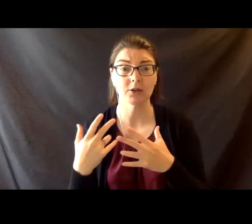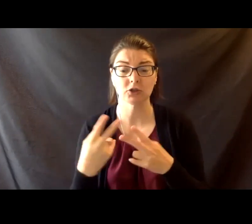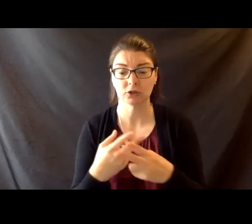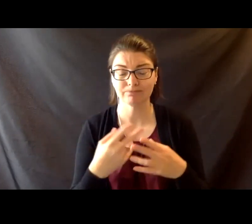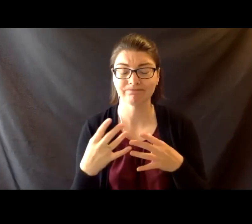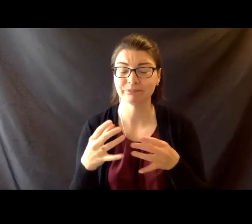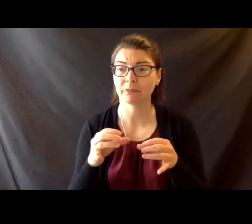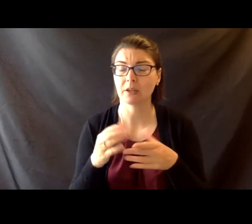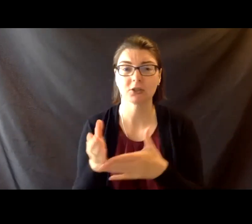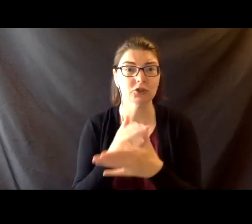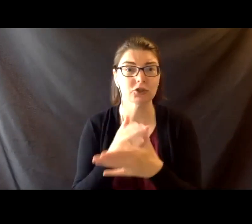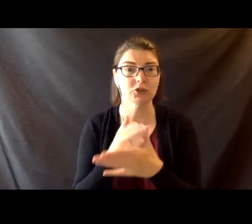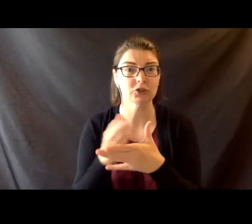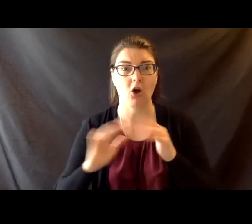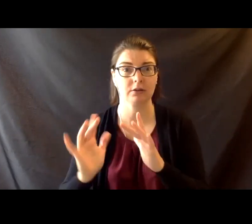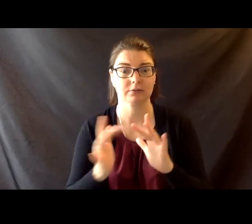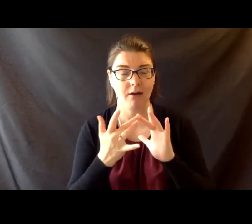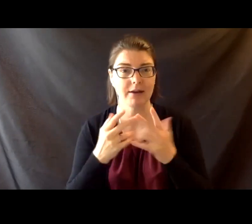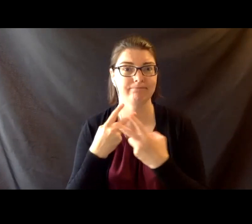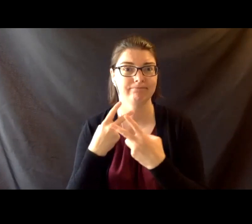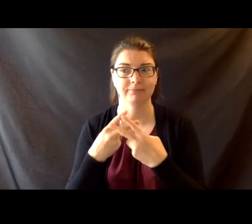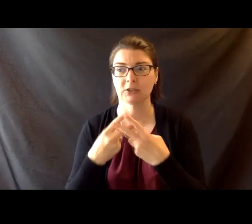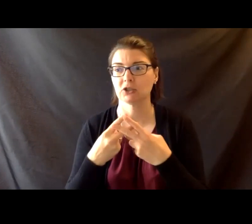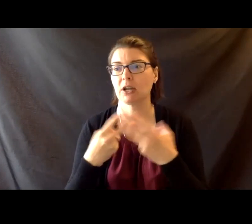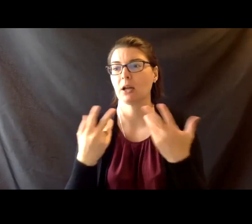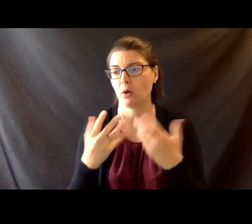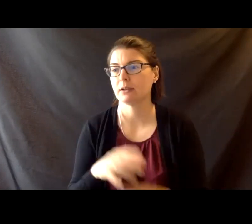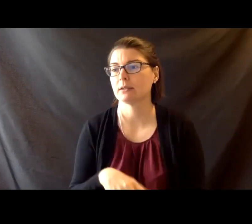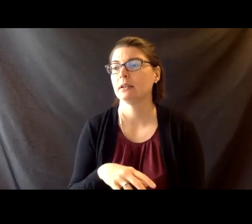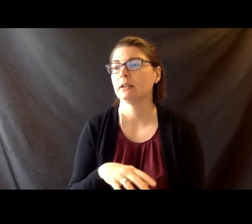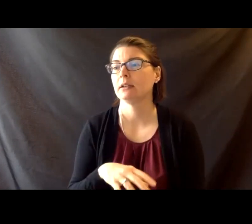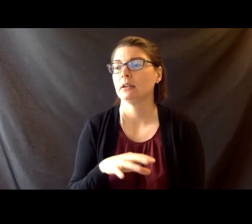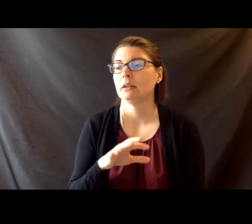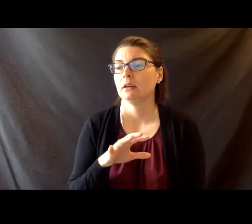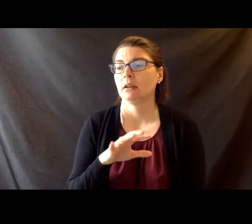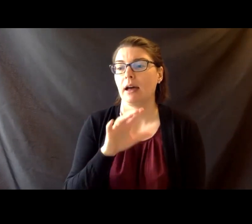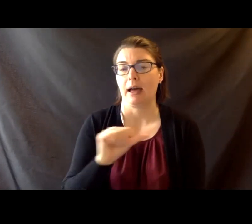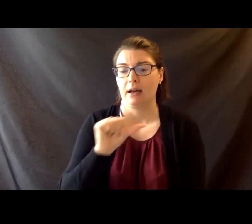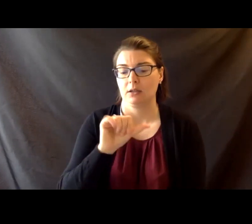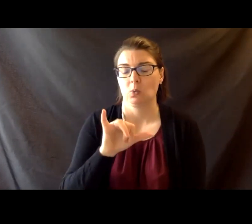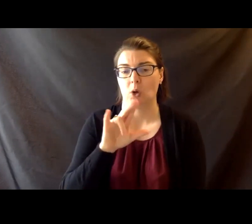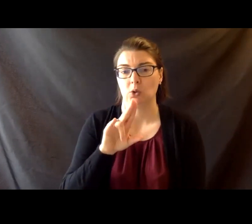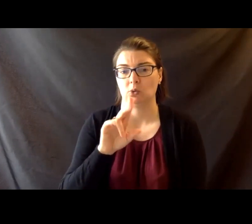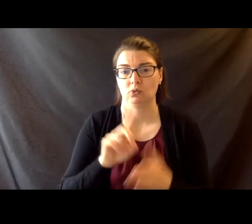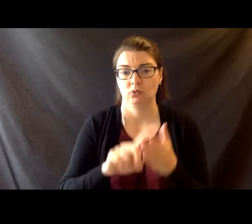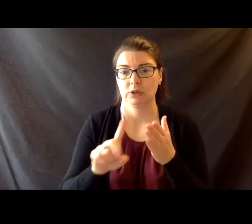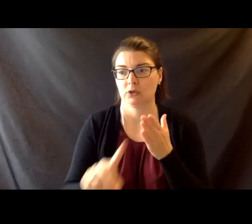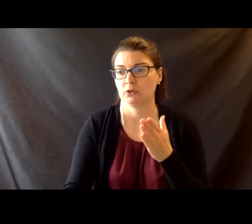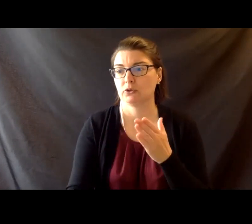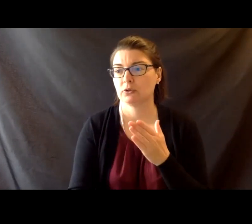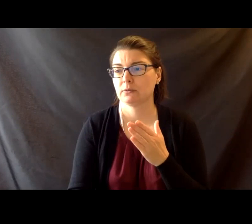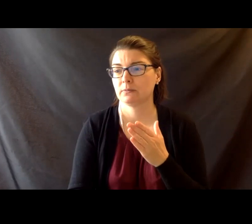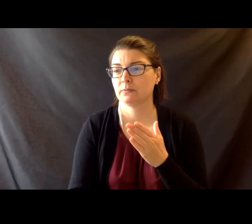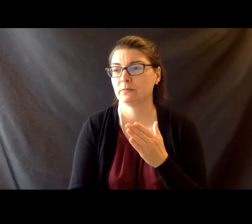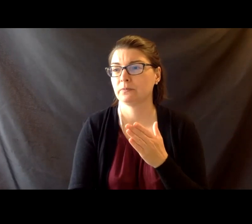hashtag CelebrateYorkUniversity and the VPRI Twitter handle at YUResearch. I would ask everybody